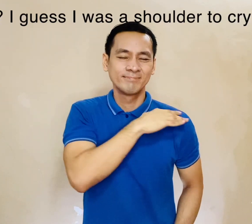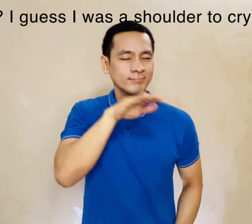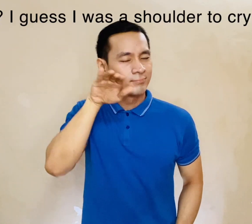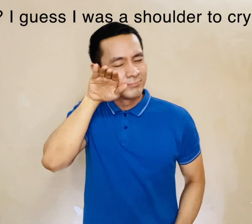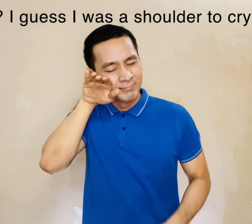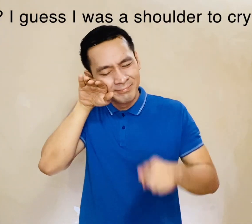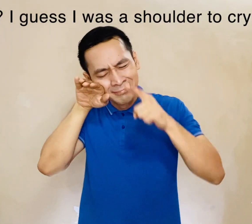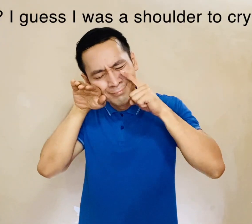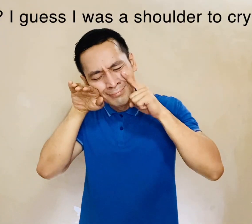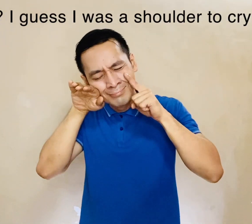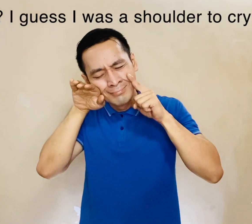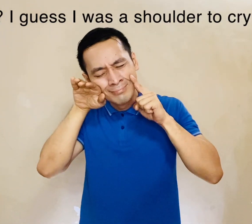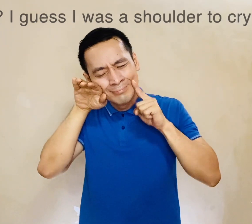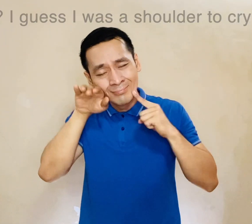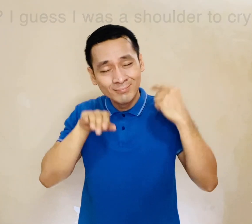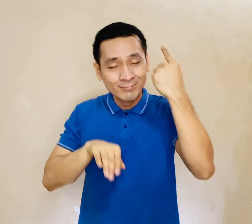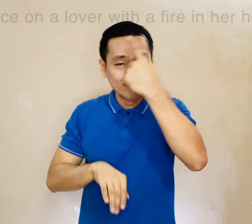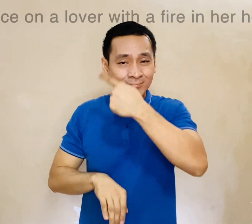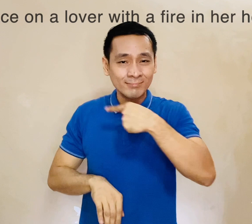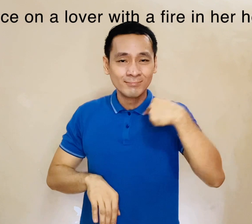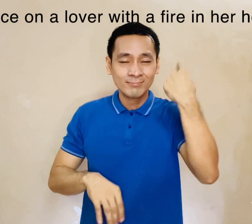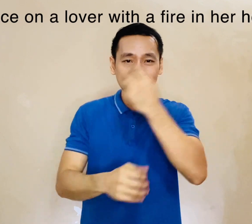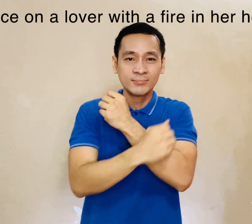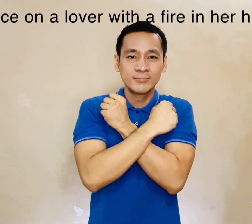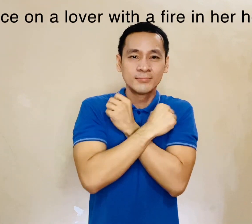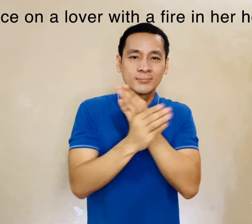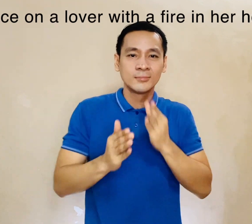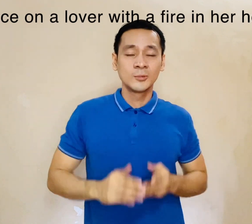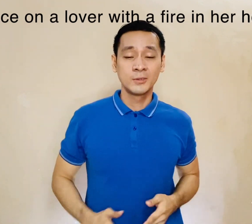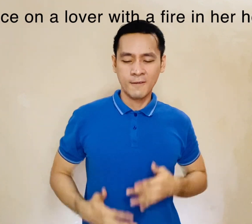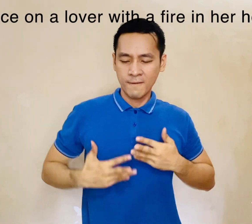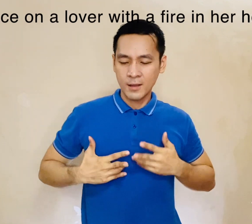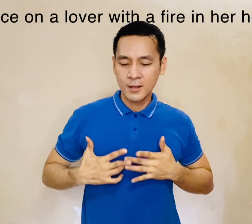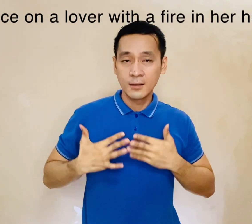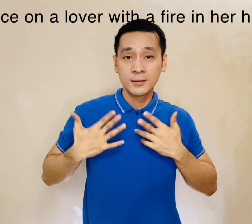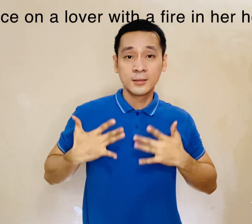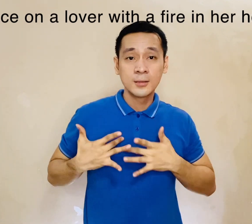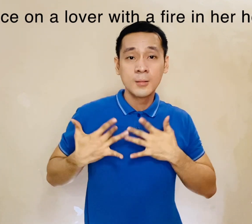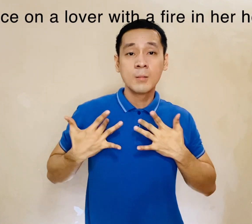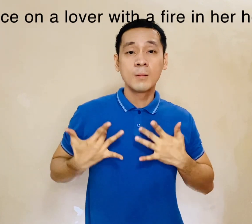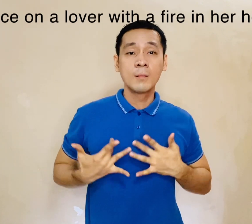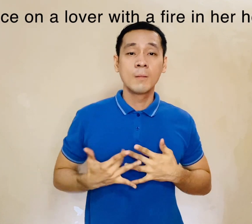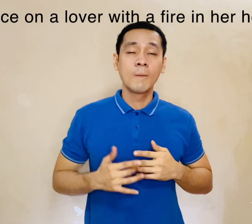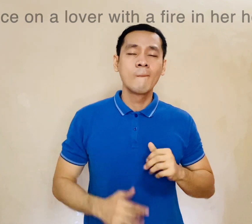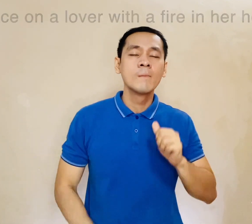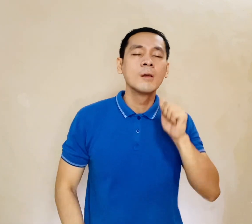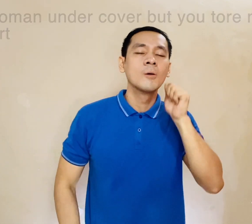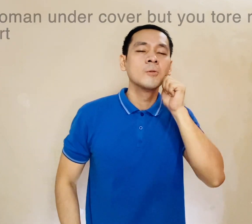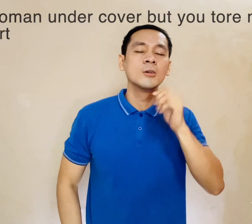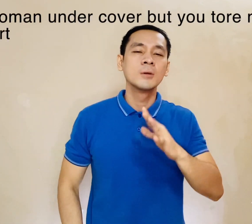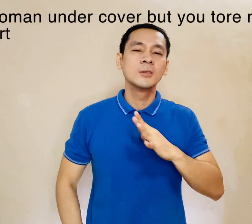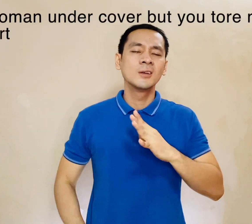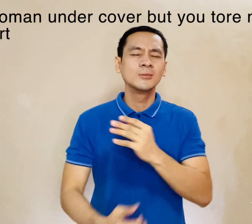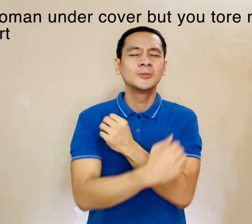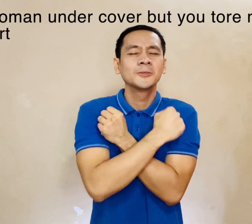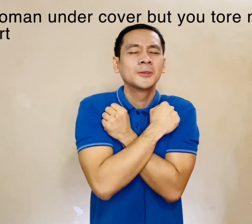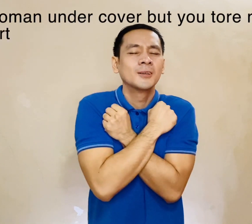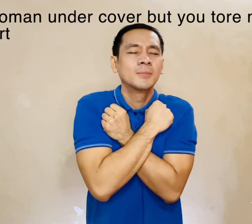shoulder to cry on A face on a lover With a fire in her heart A woman undercover